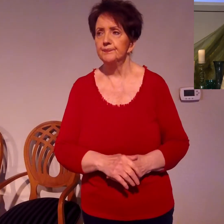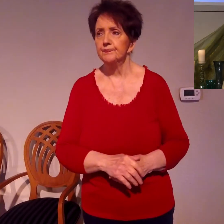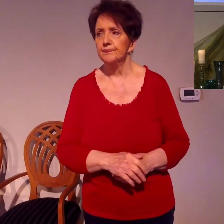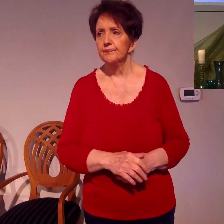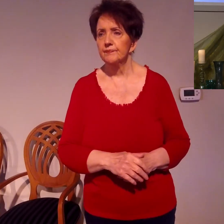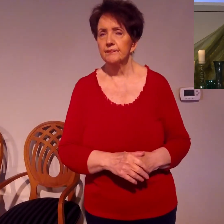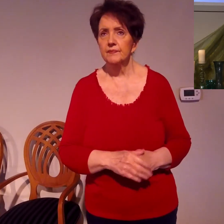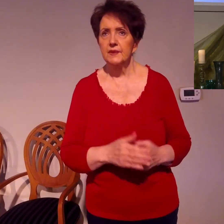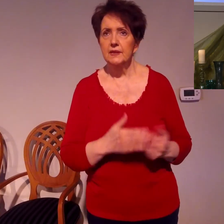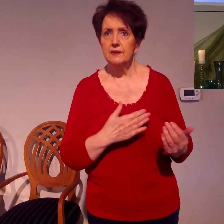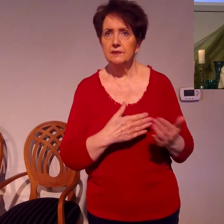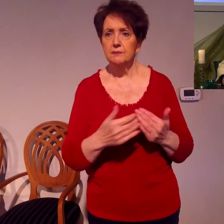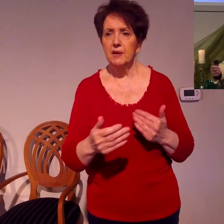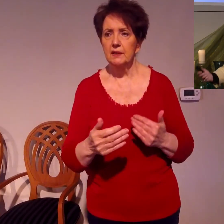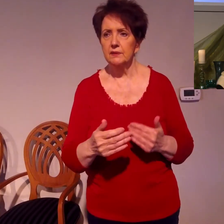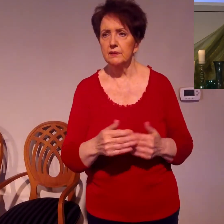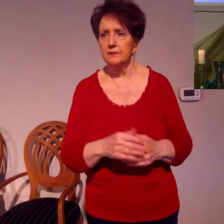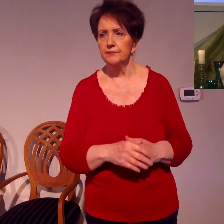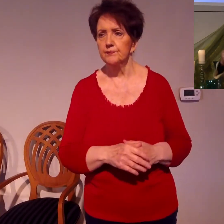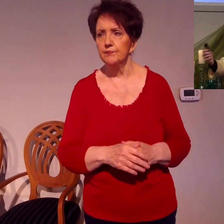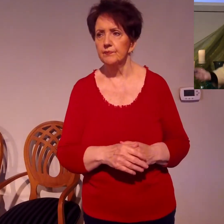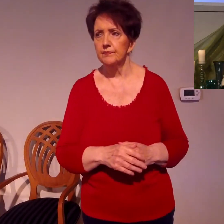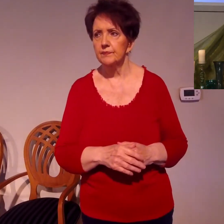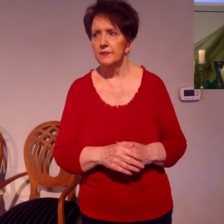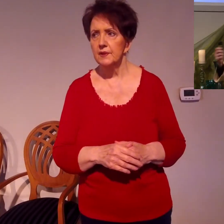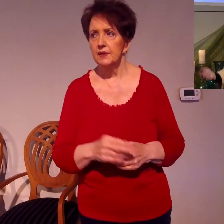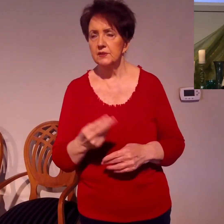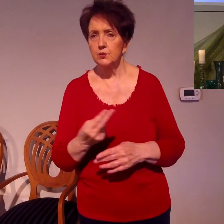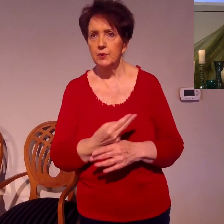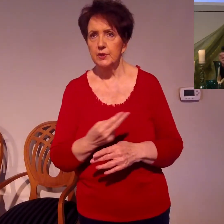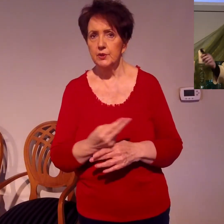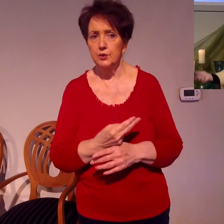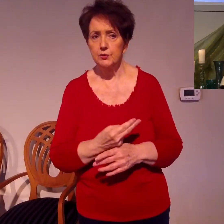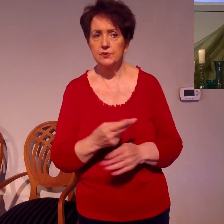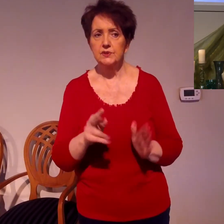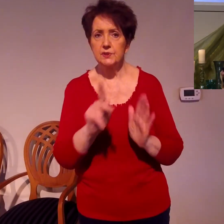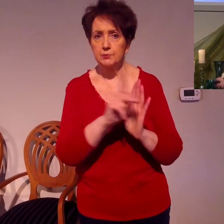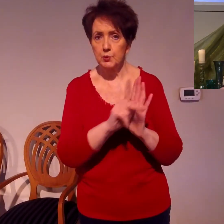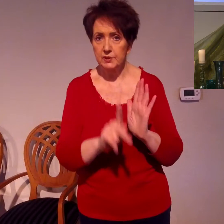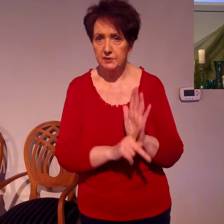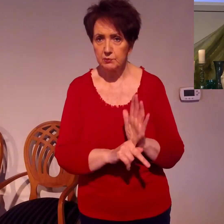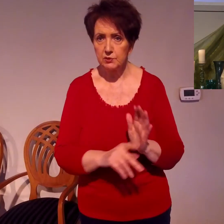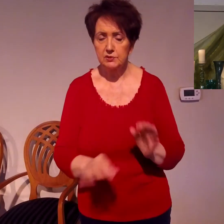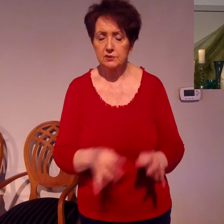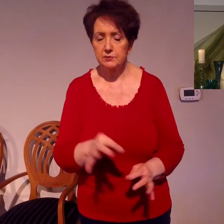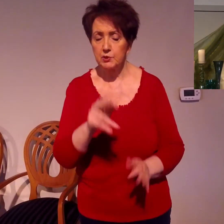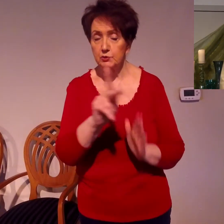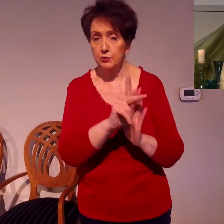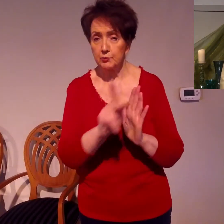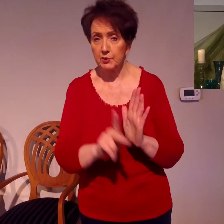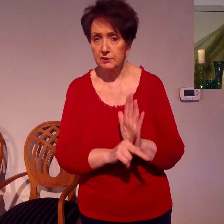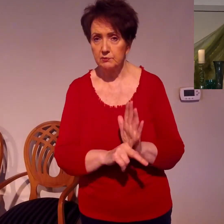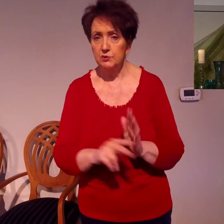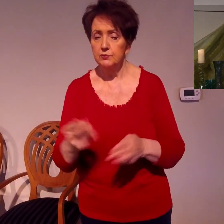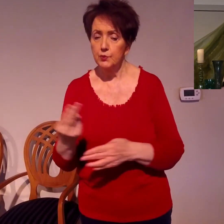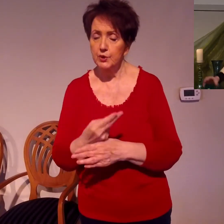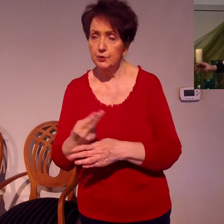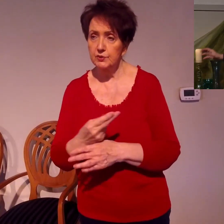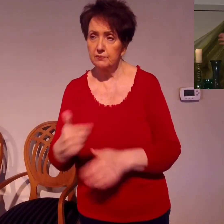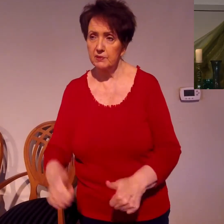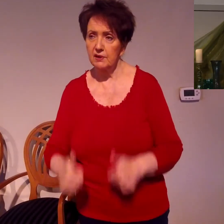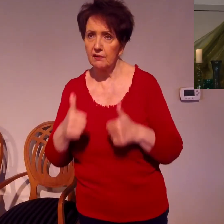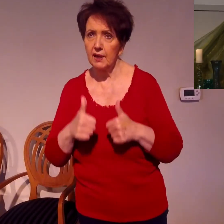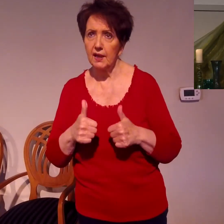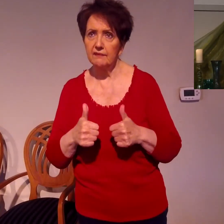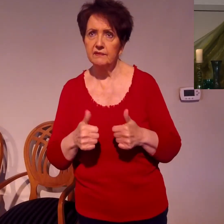matter. As we use and put these principles, spiritual principles into our life, then